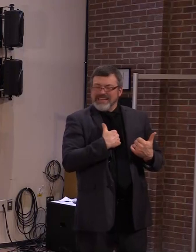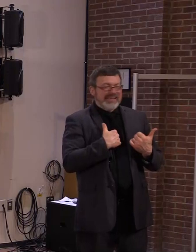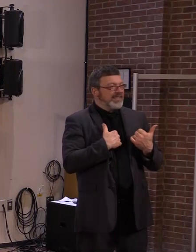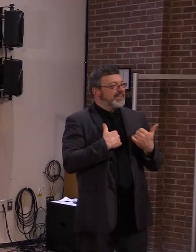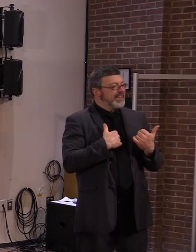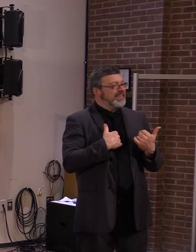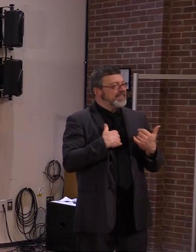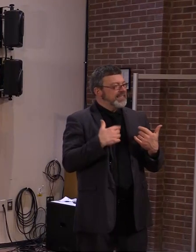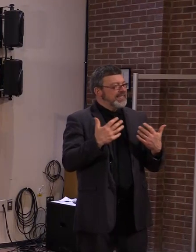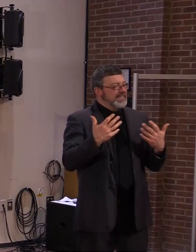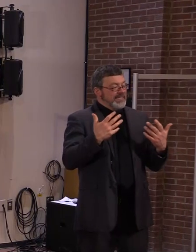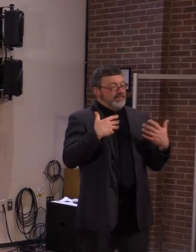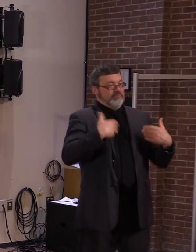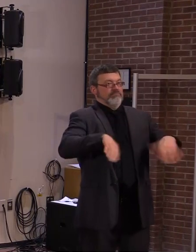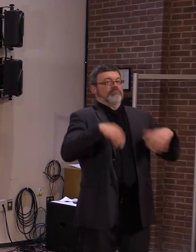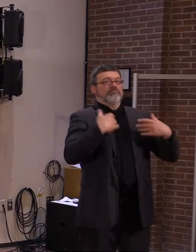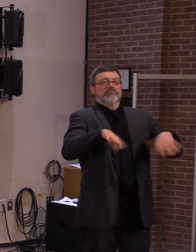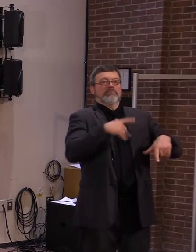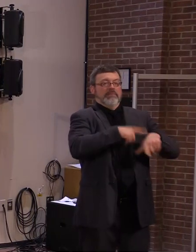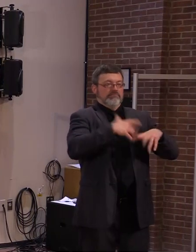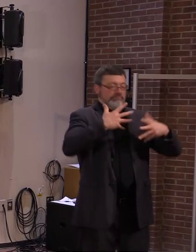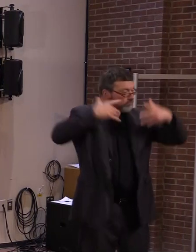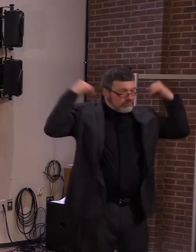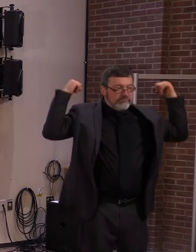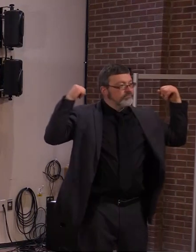that. But at the same time,